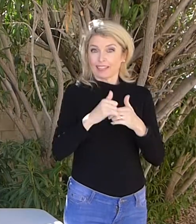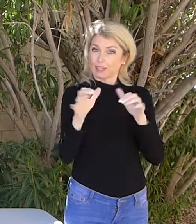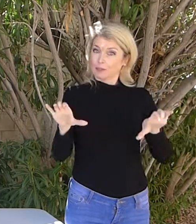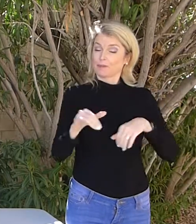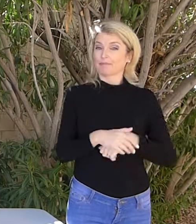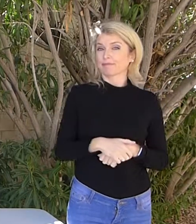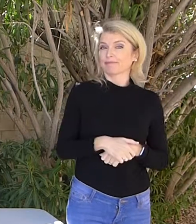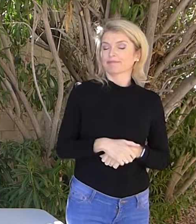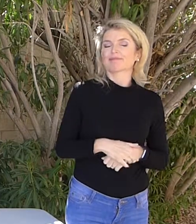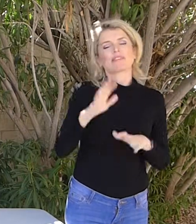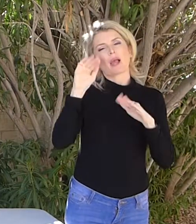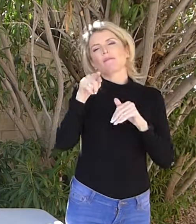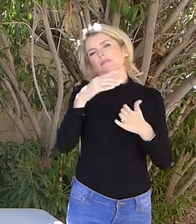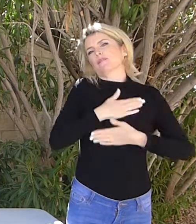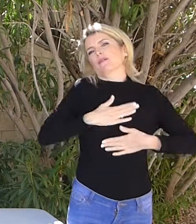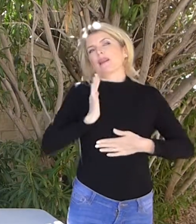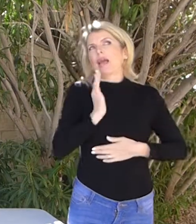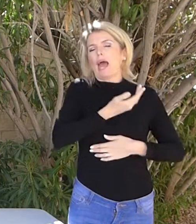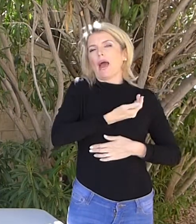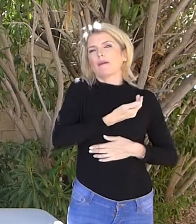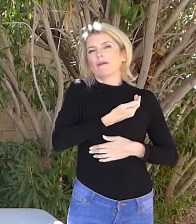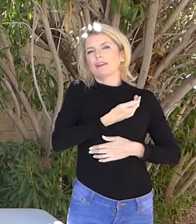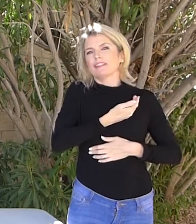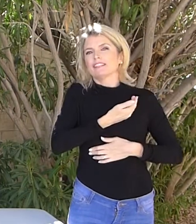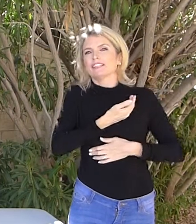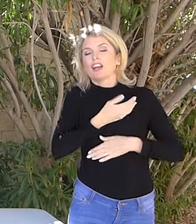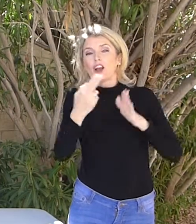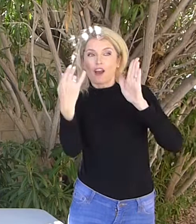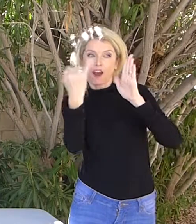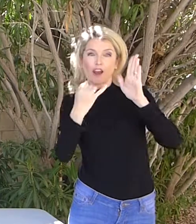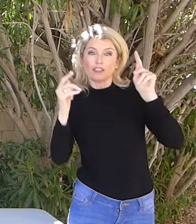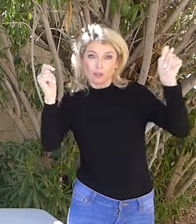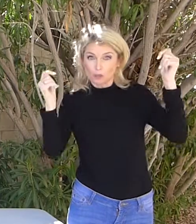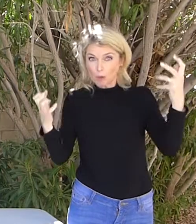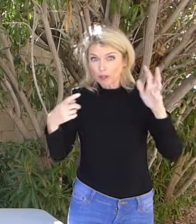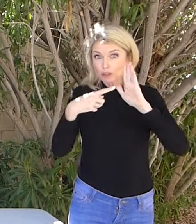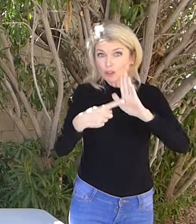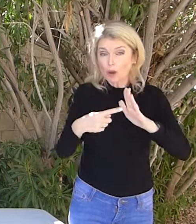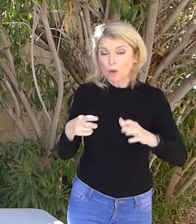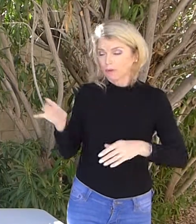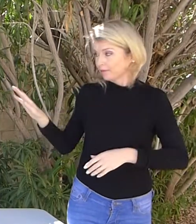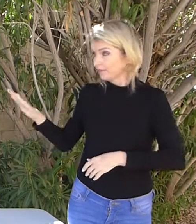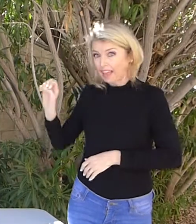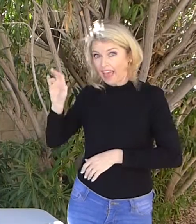do it. So I hope you enjoyed our tutorial. Evan, do you want to show them what you created so far?